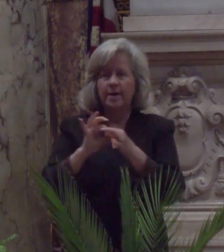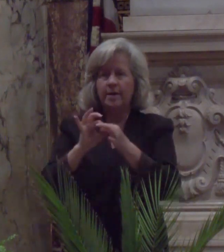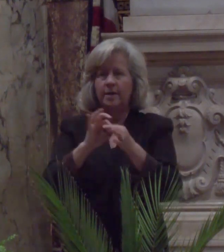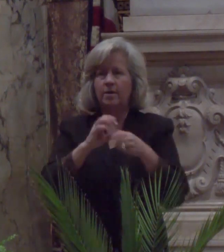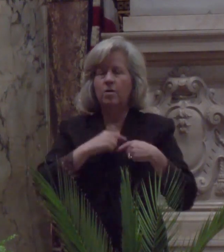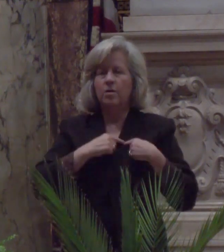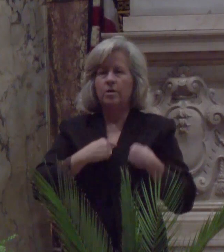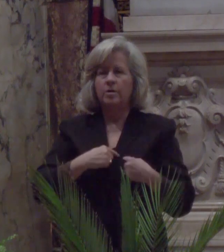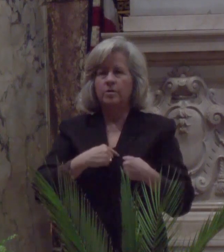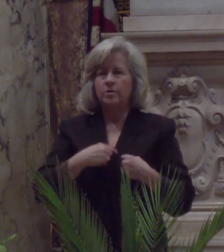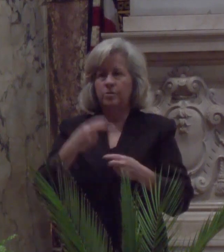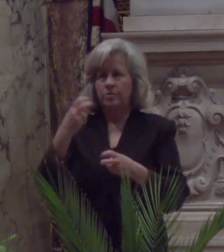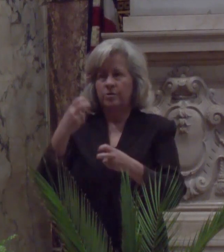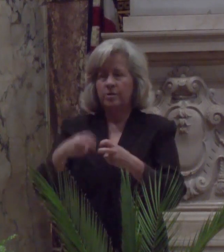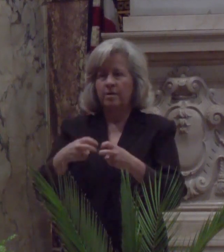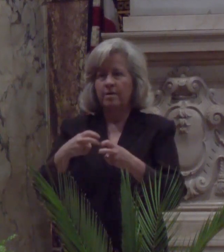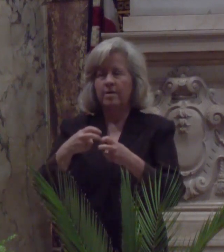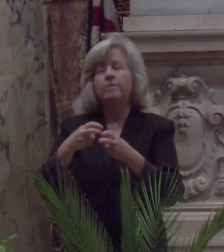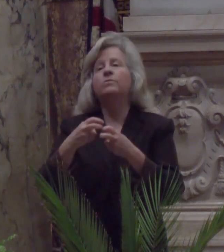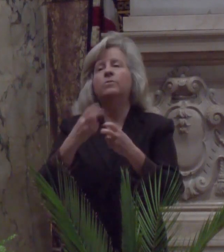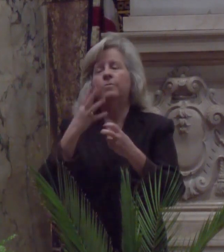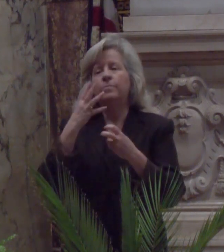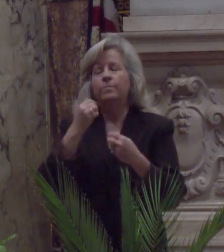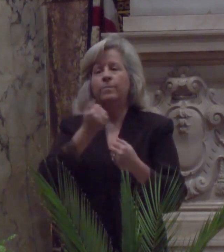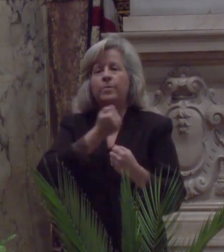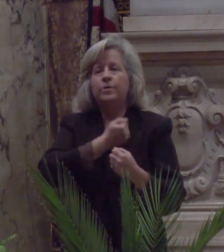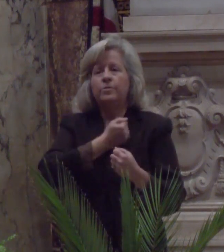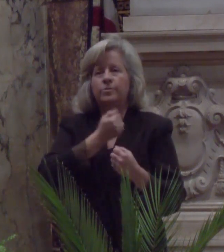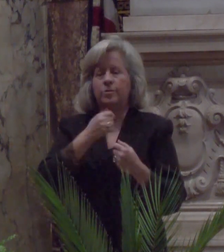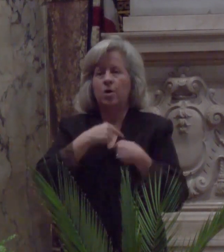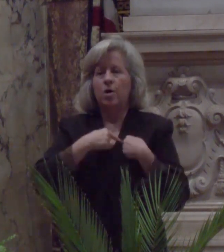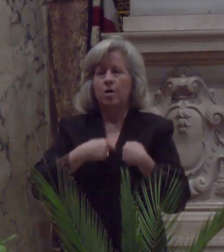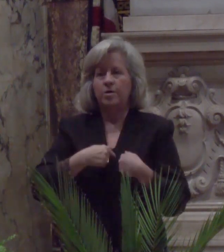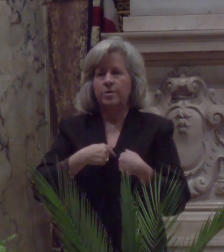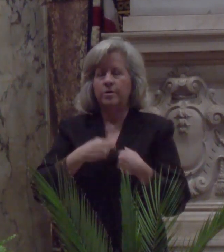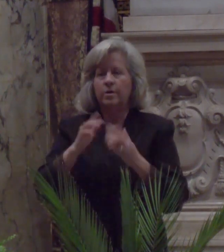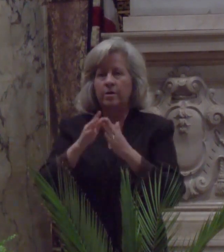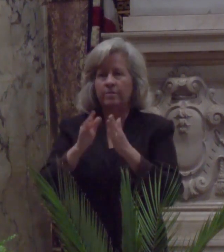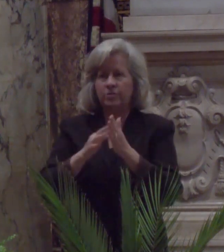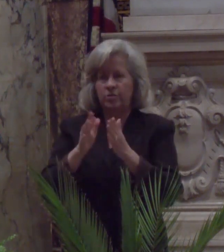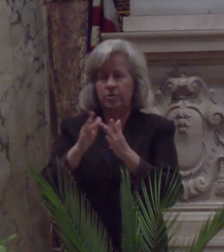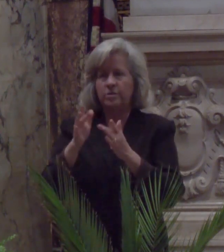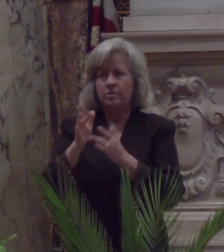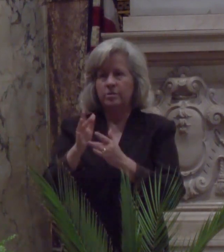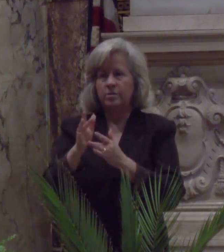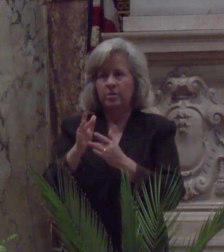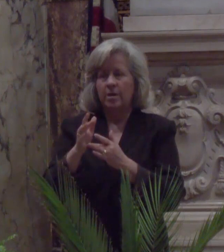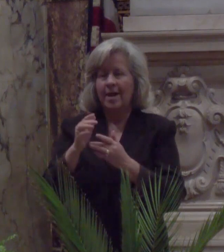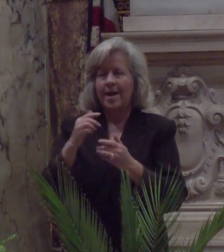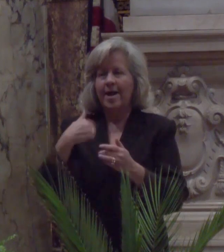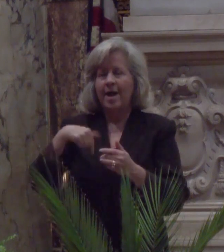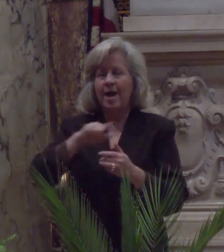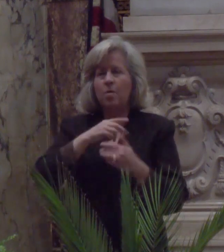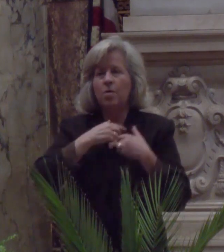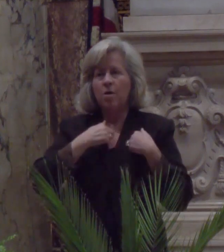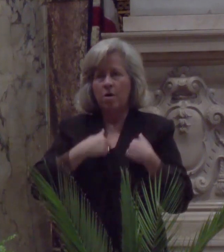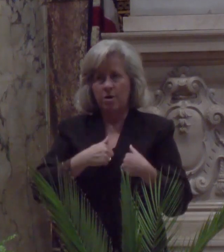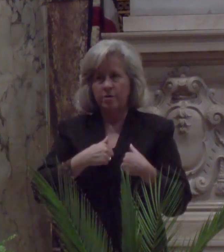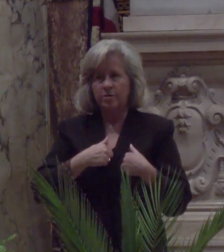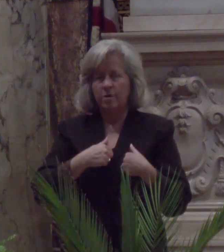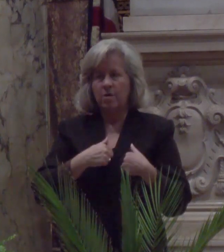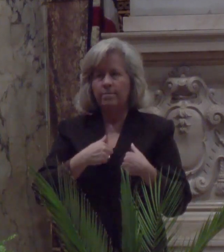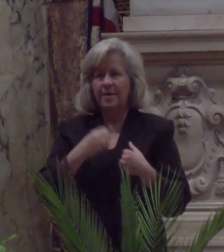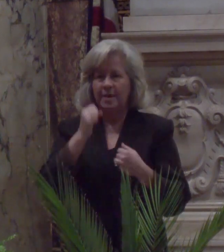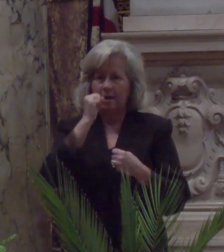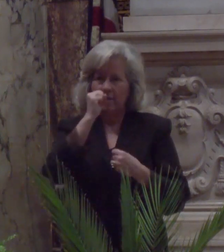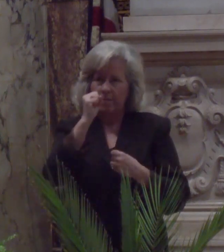pierced heart of Jesus Christ. And truly, our hearts today are being pierced right